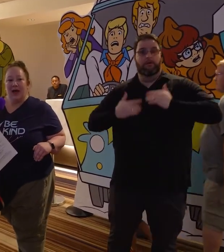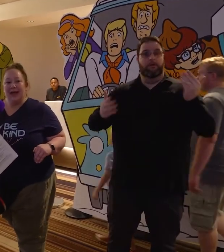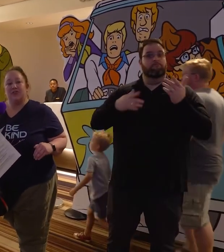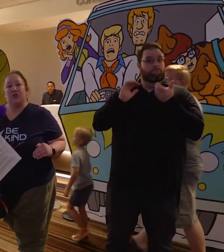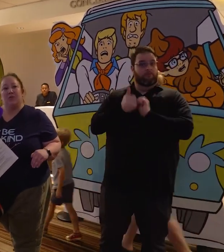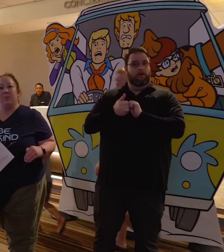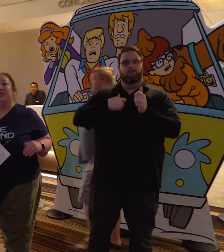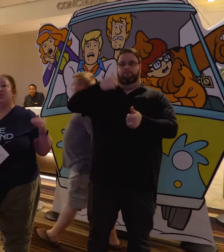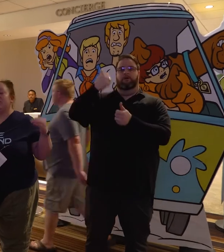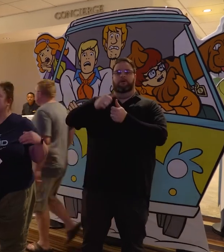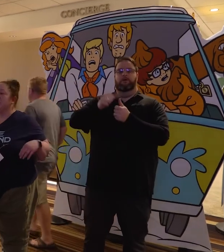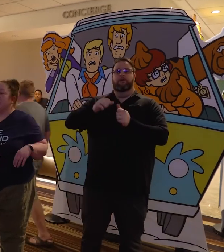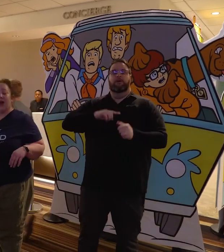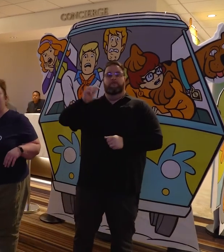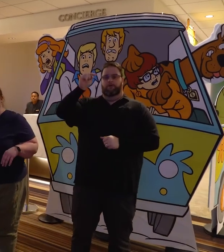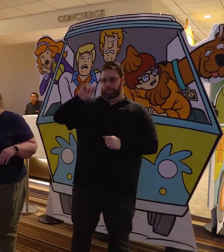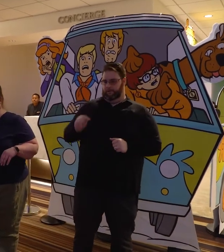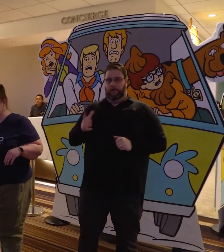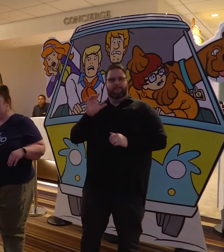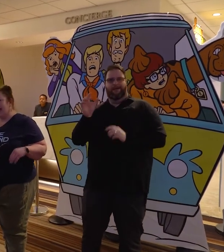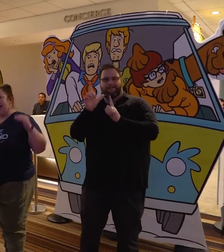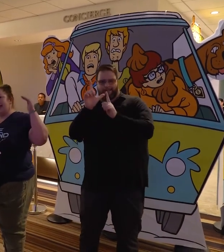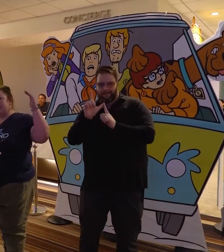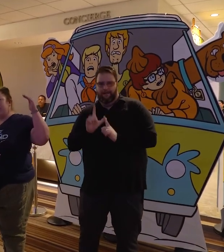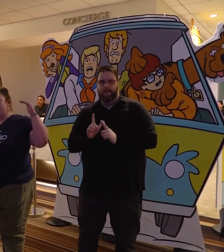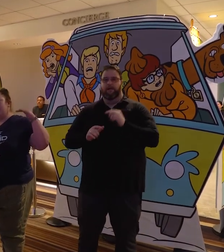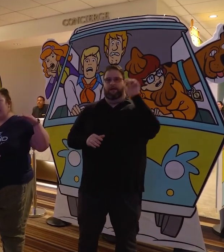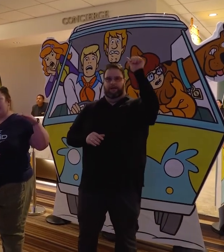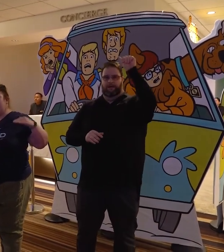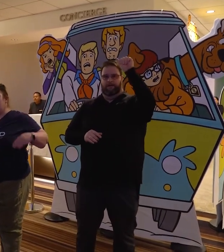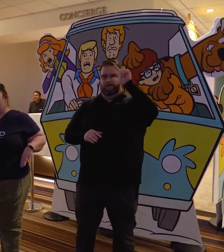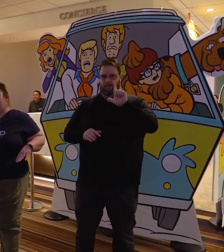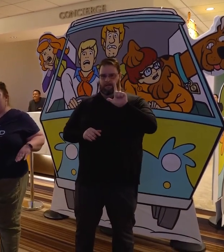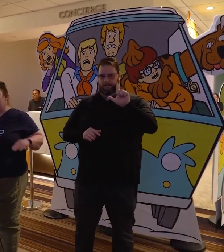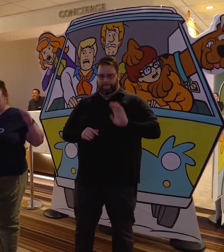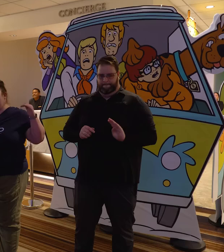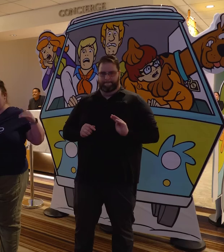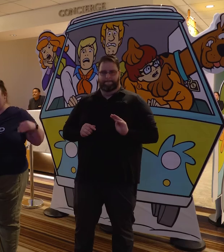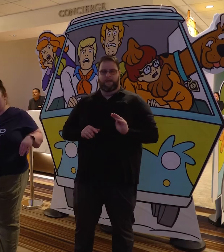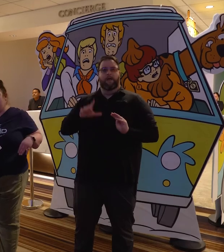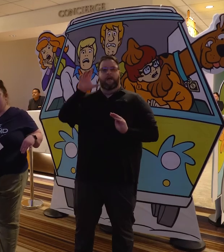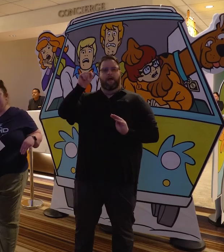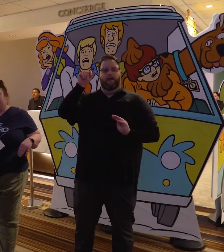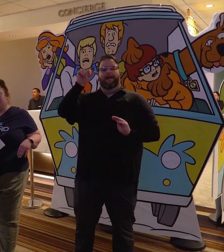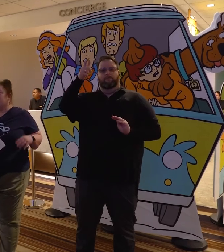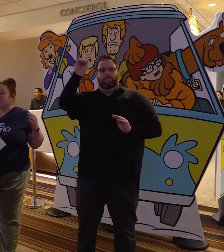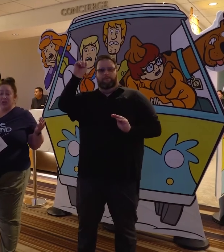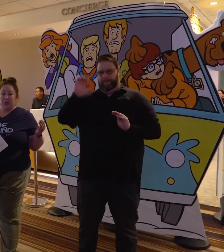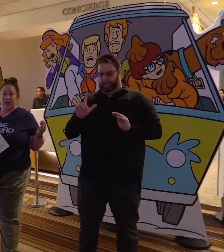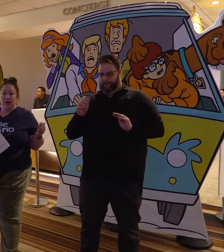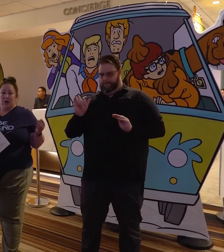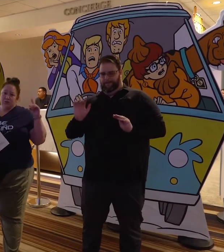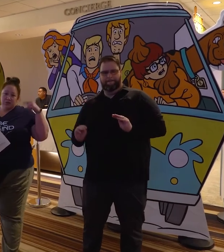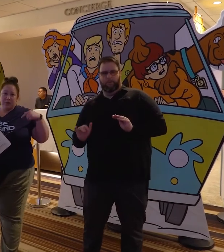the Marriott is to remember that the first three are alphabetical. Atrium, lobby, marquee, ALM. So